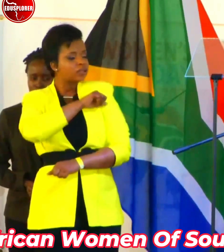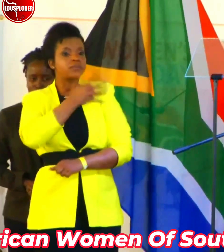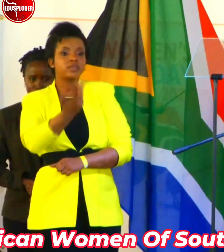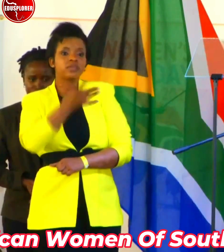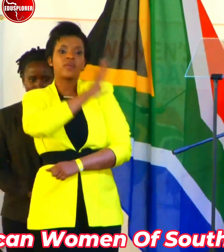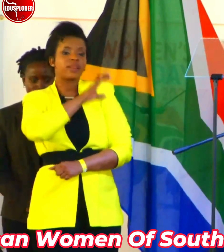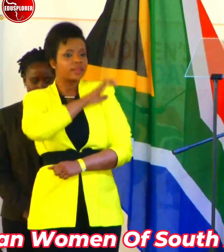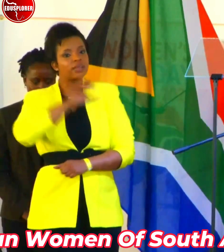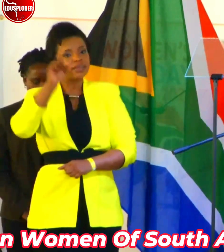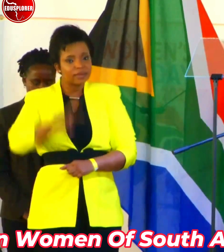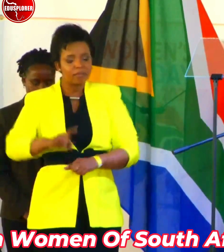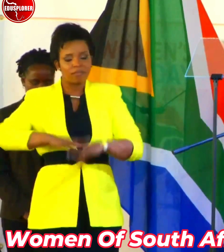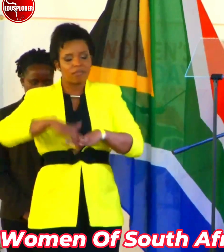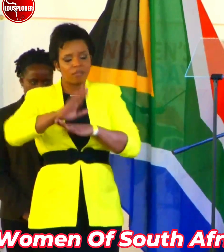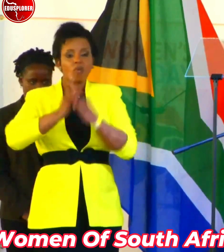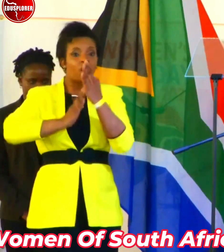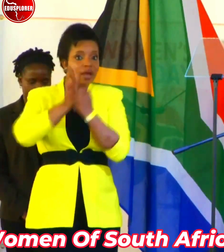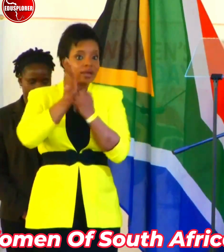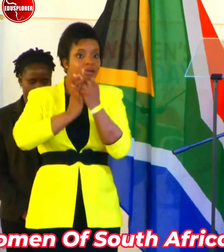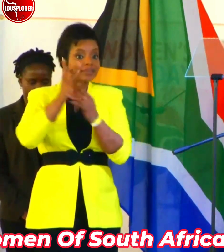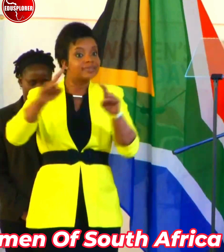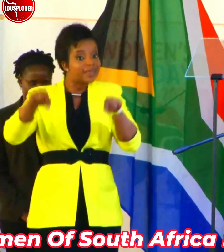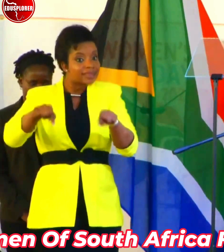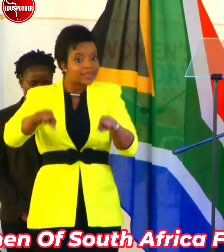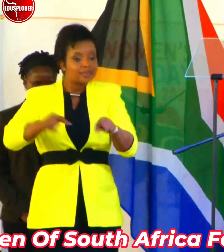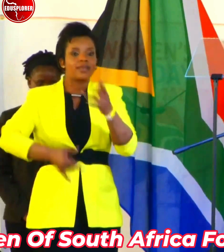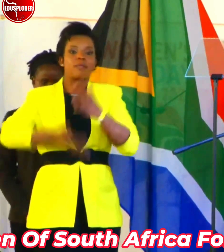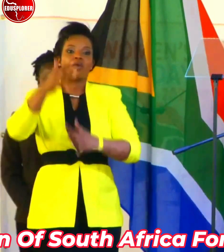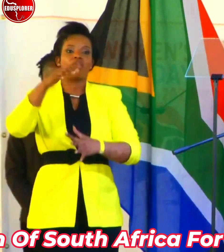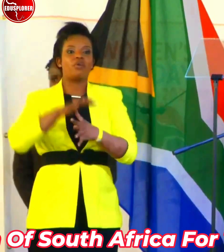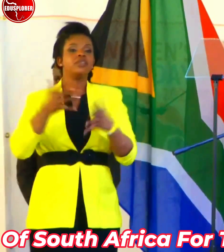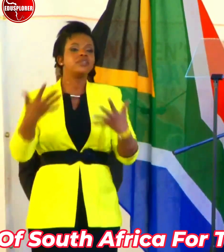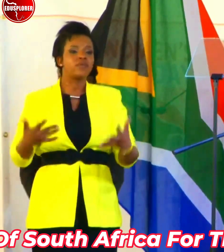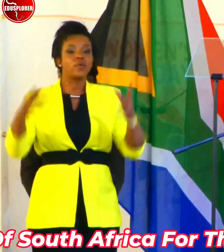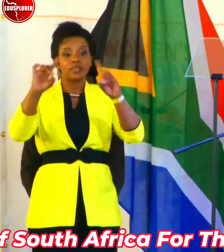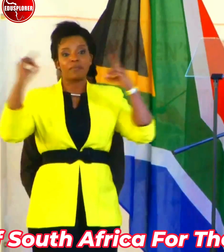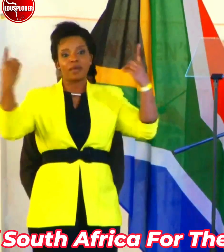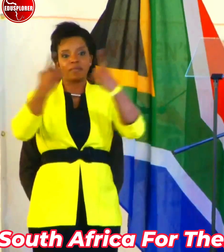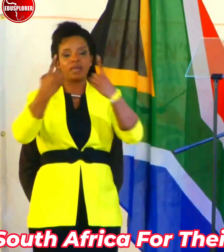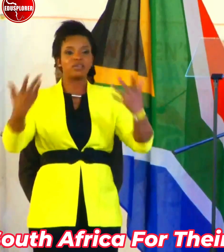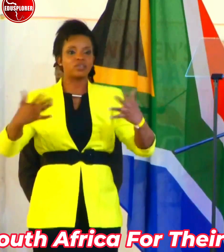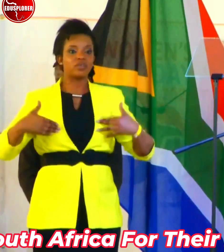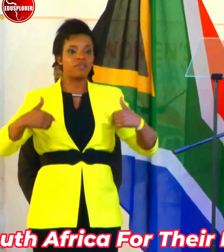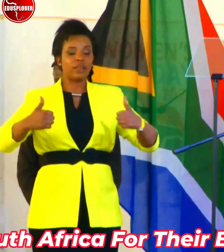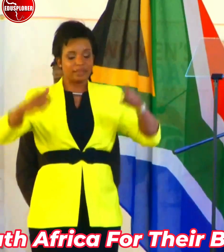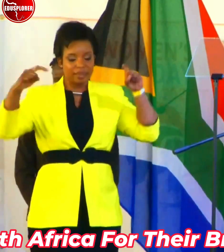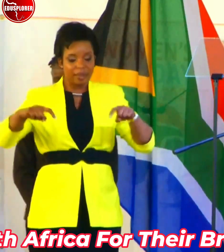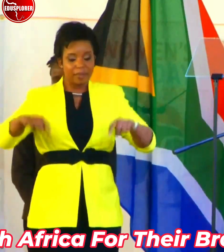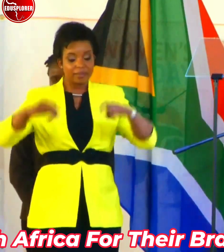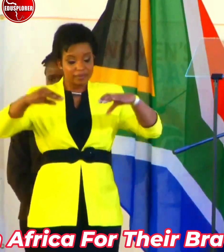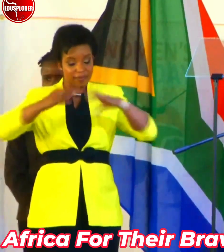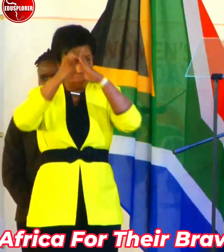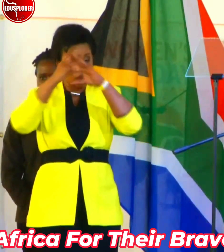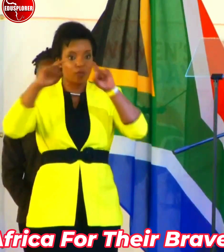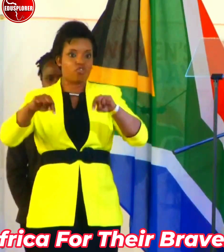more accessible, and this is a priority that our Department of Health will also be focusing